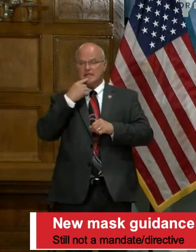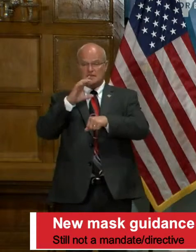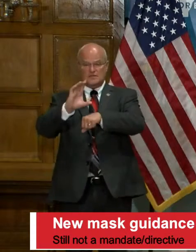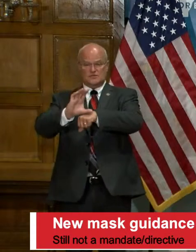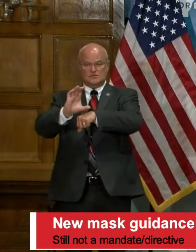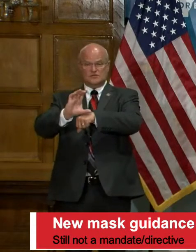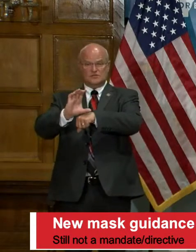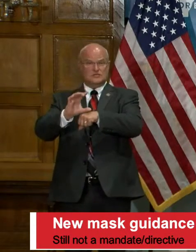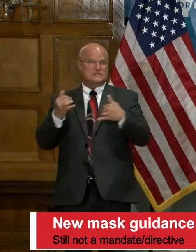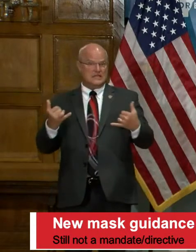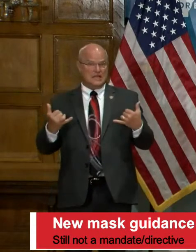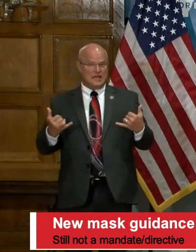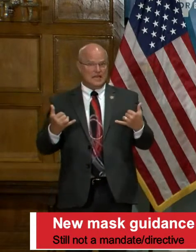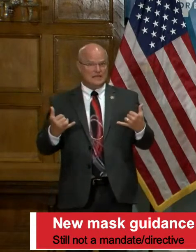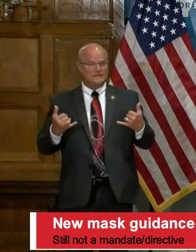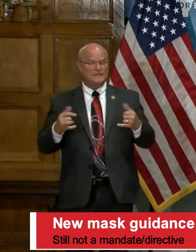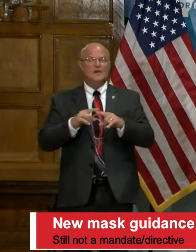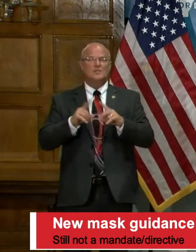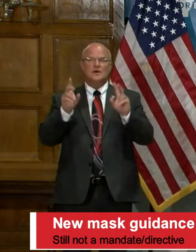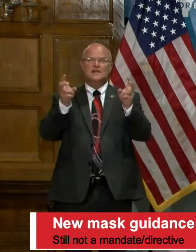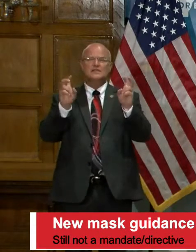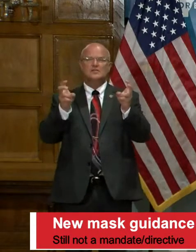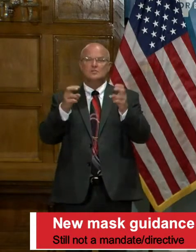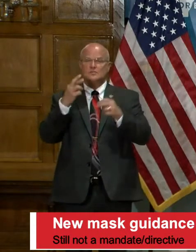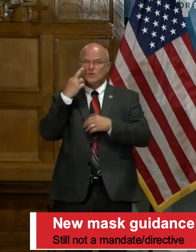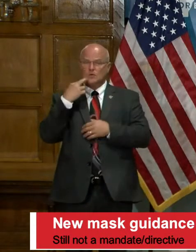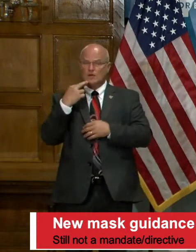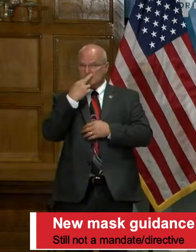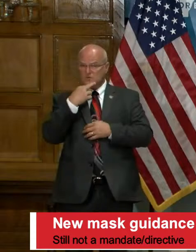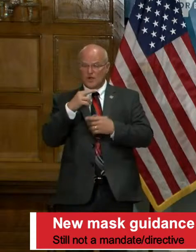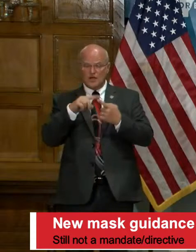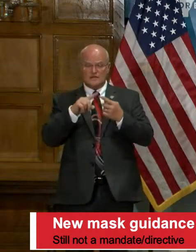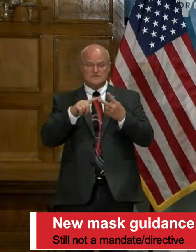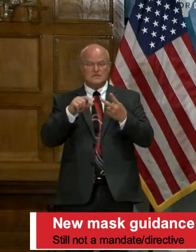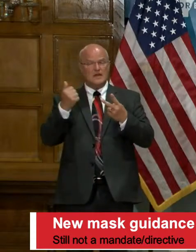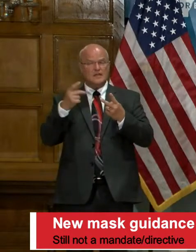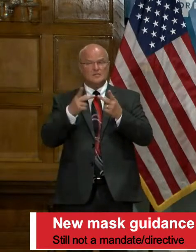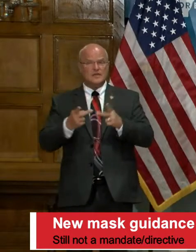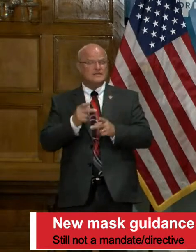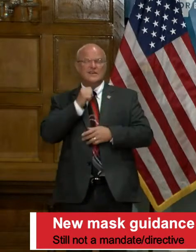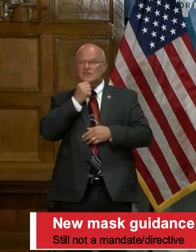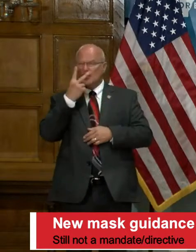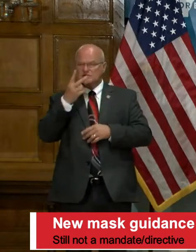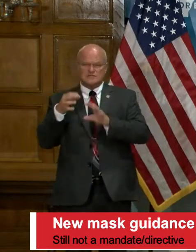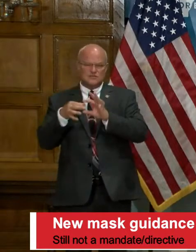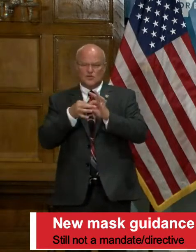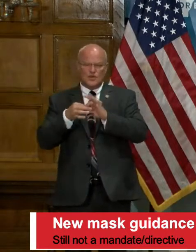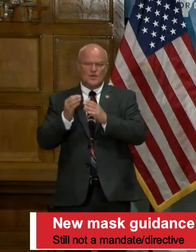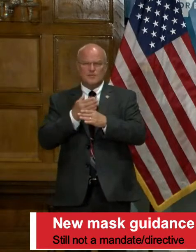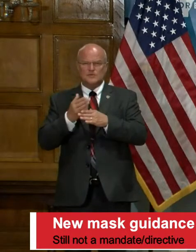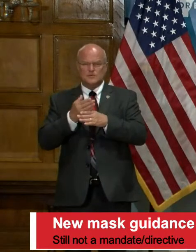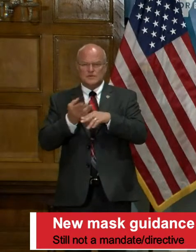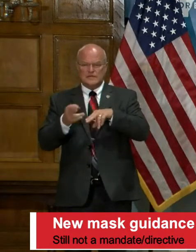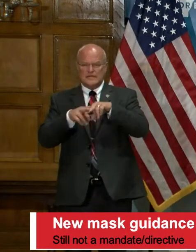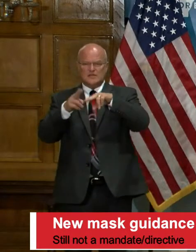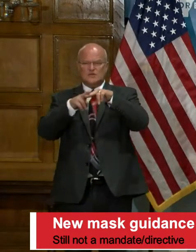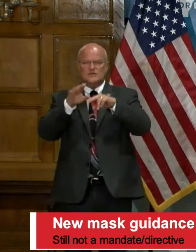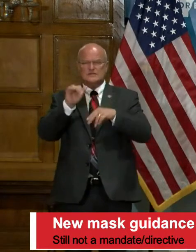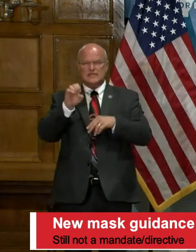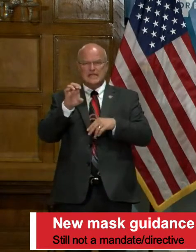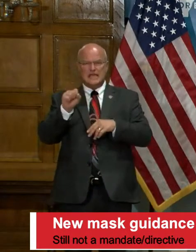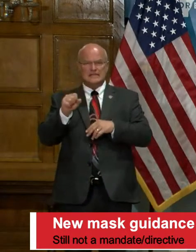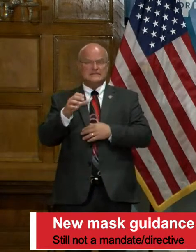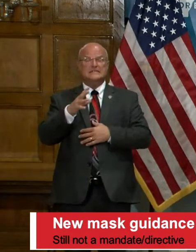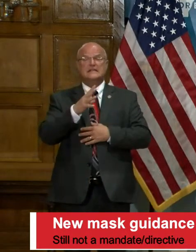churches today. But in terms of restaurants and others, we don't see a correlation between the increase in